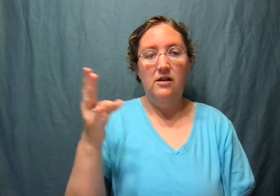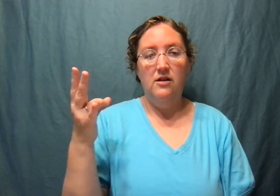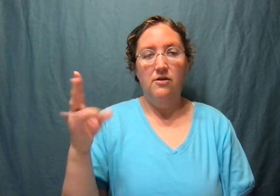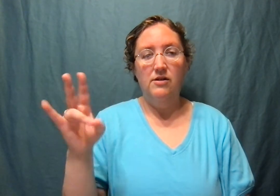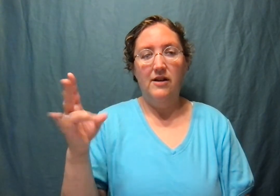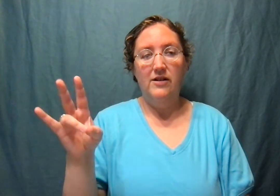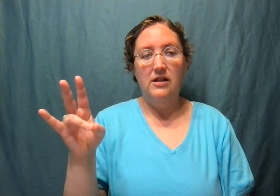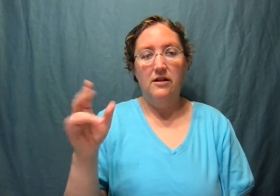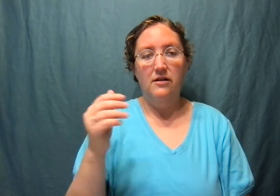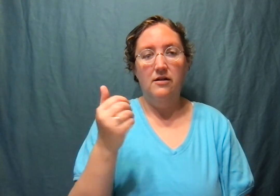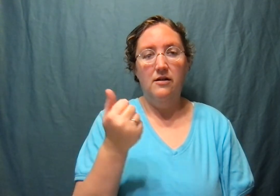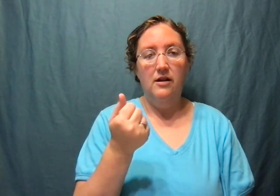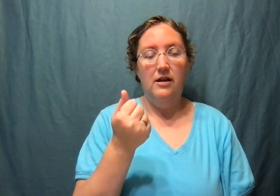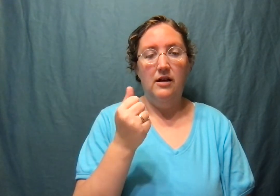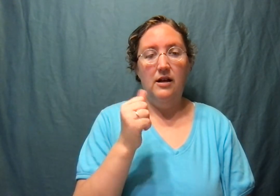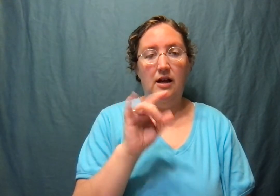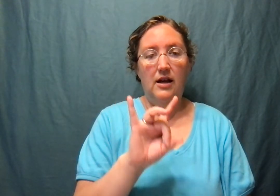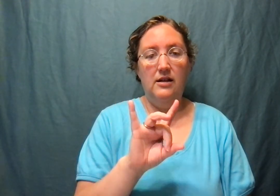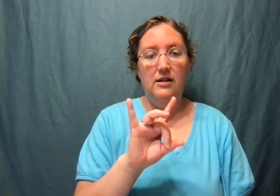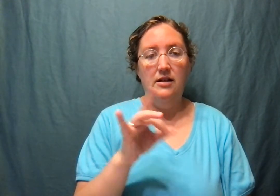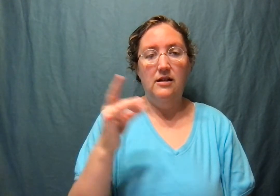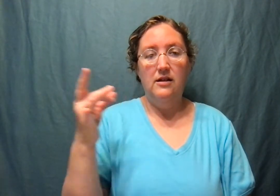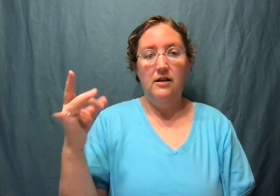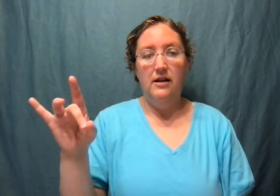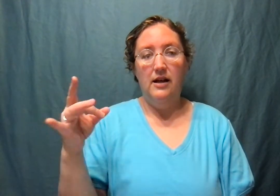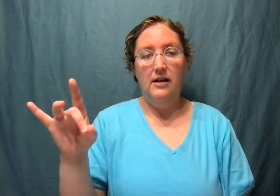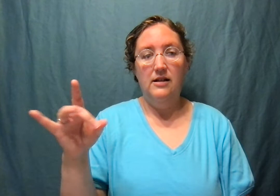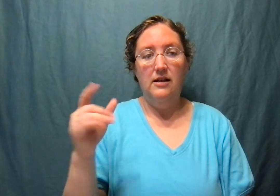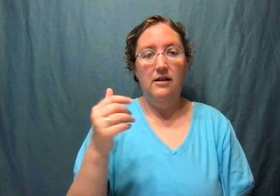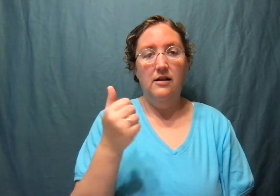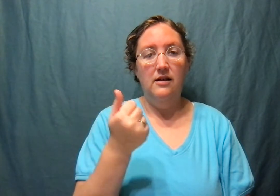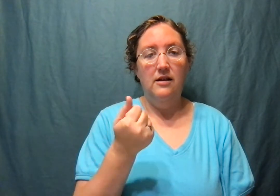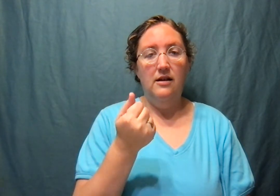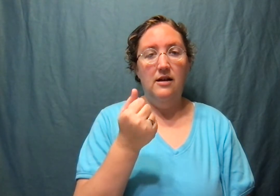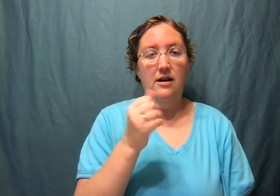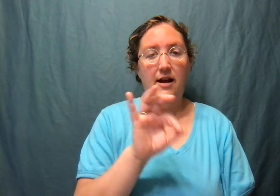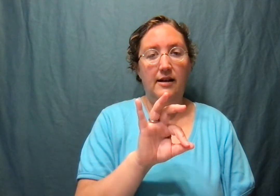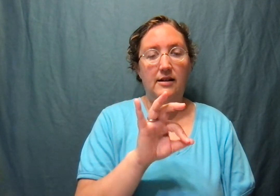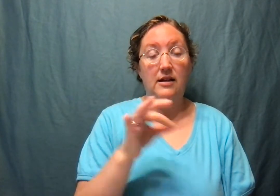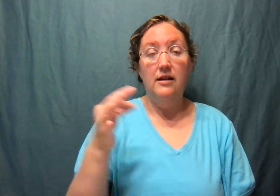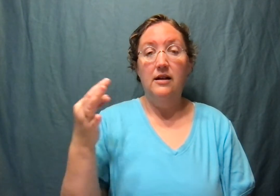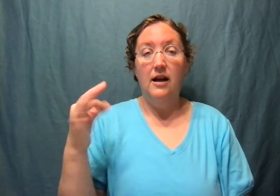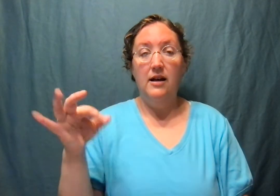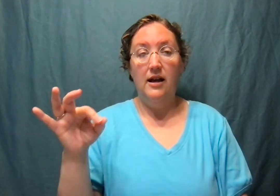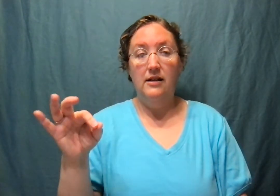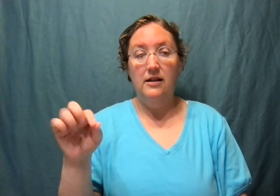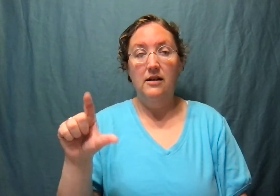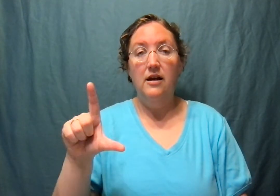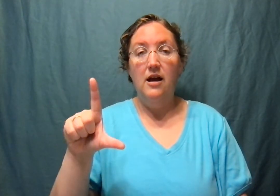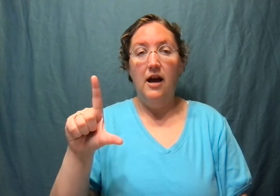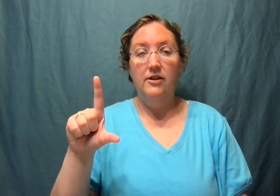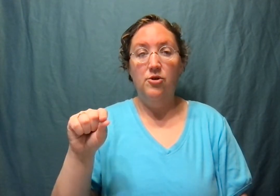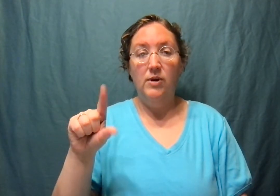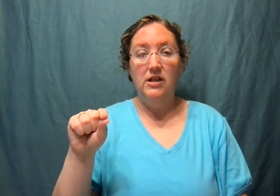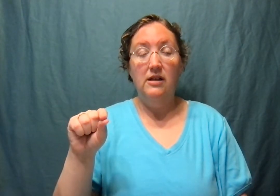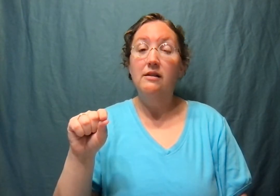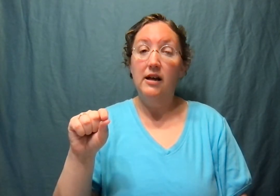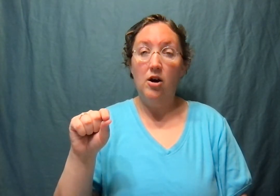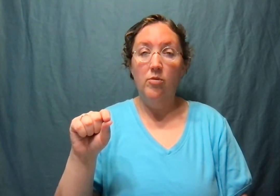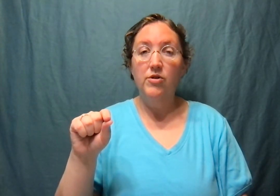or 17, 18 and 18, 19 and 19. And 20, like almost